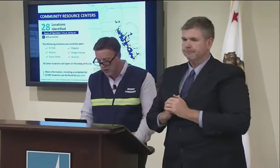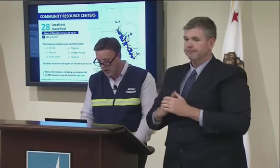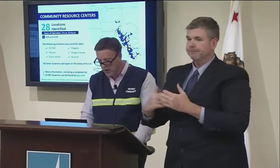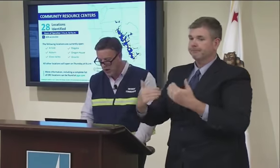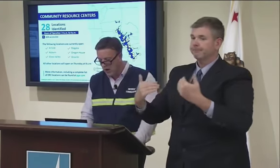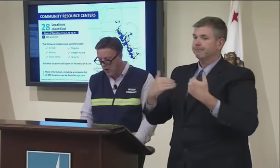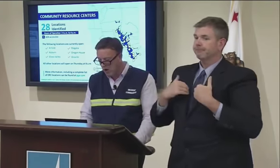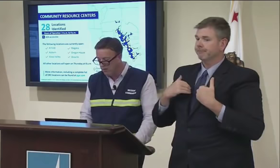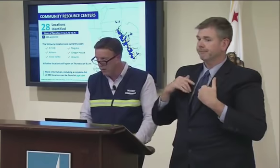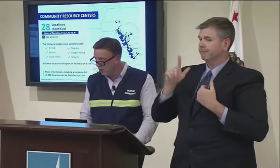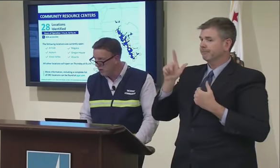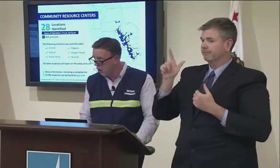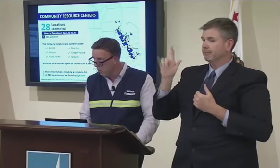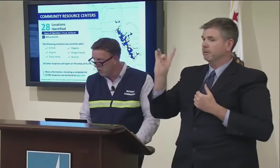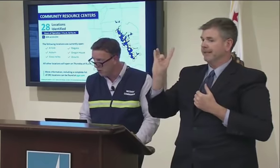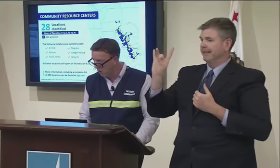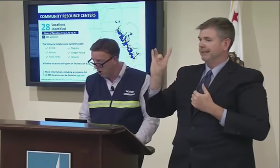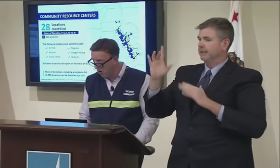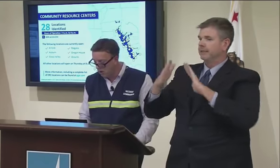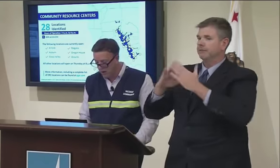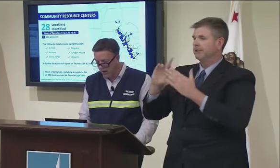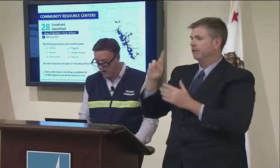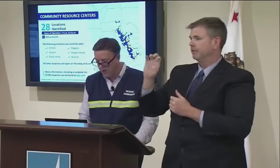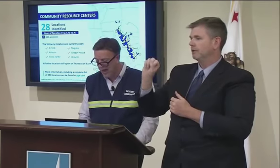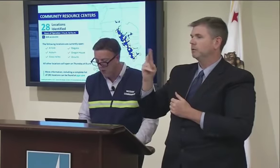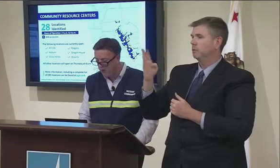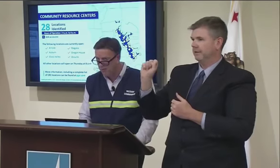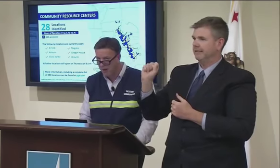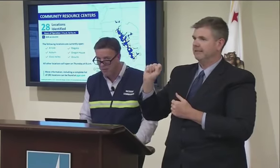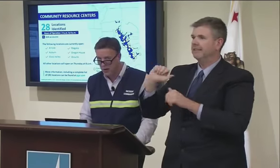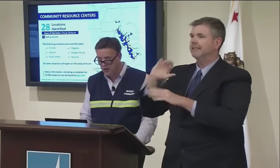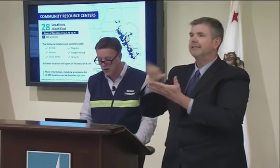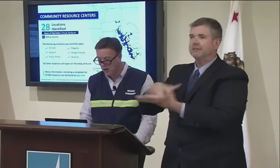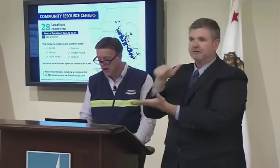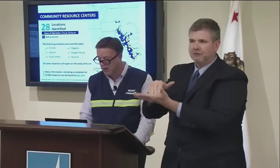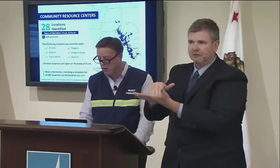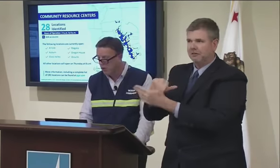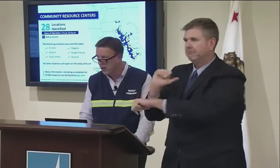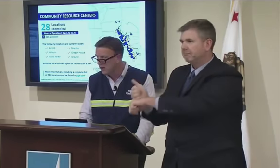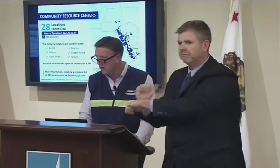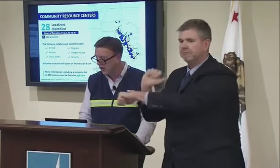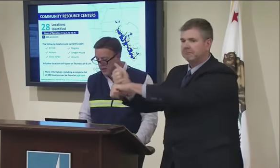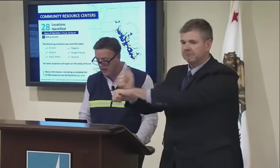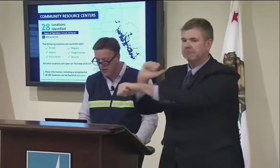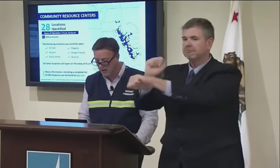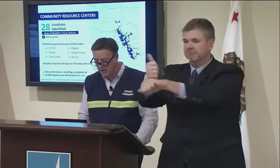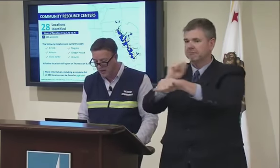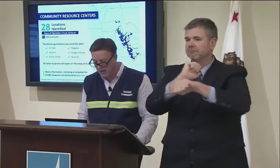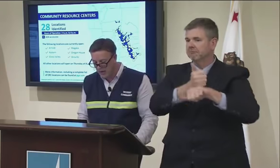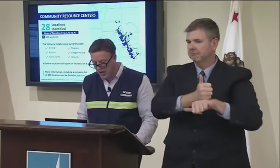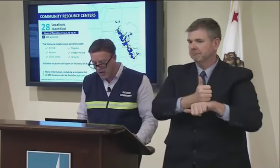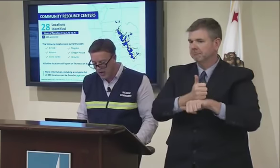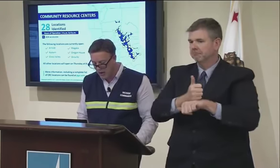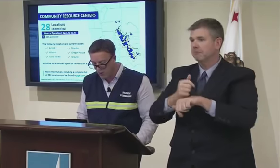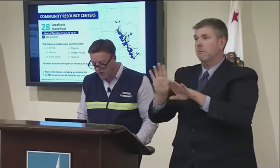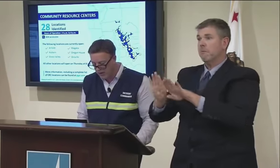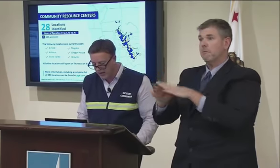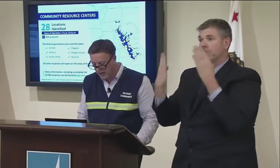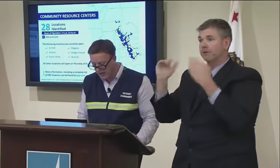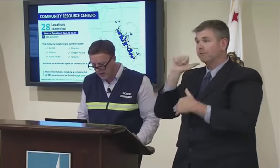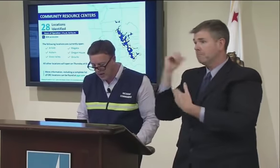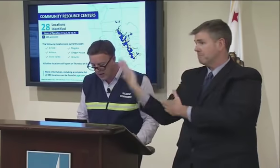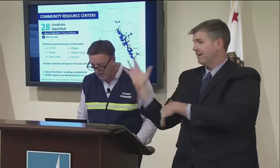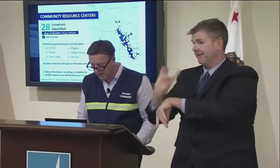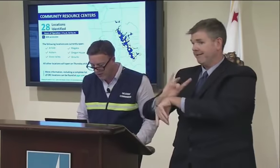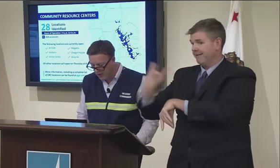centers. All of them will be open tomorrow. The hours of operation are 8 in the morning until 8 in the evening. We